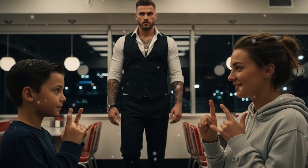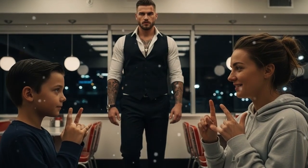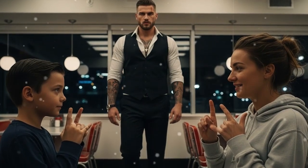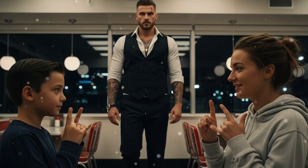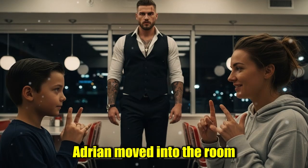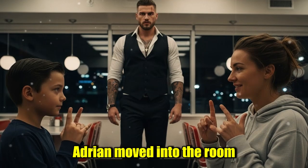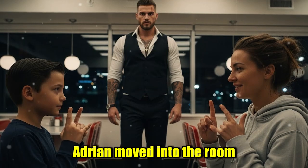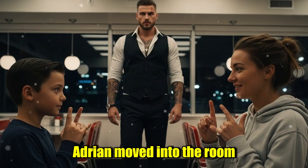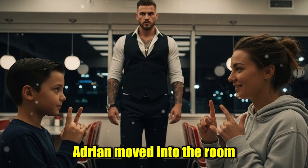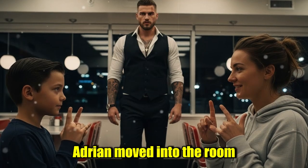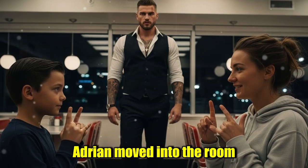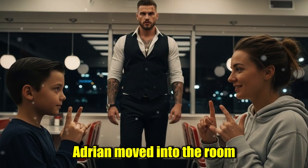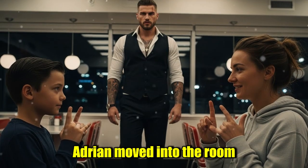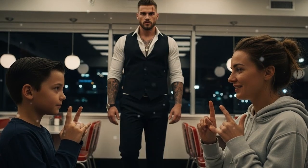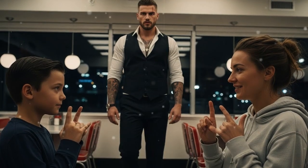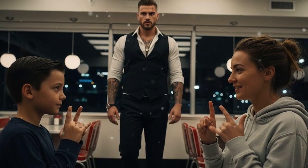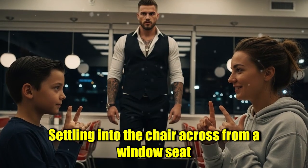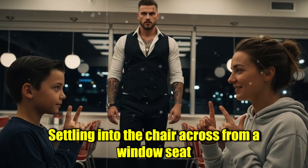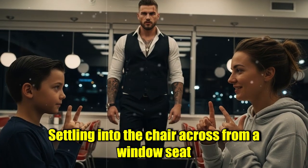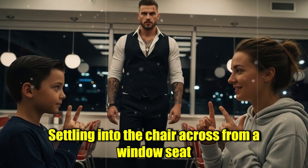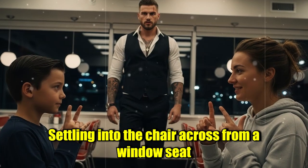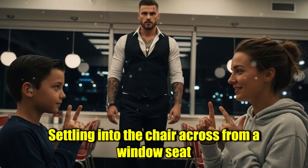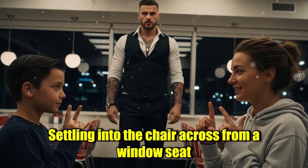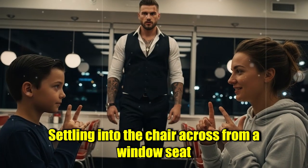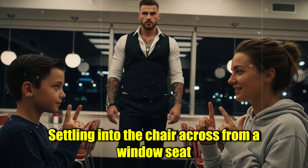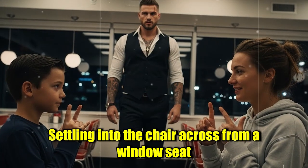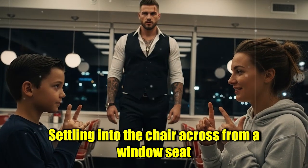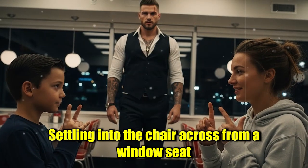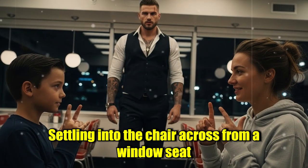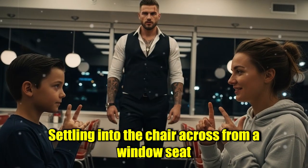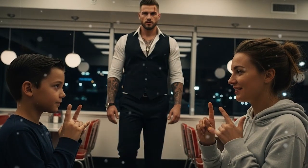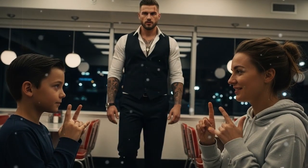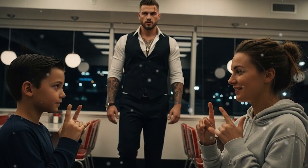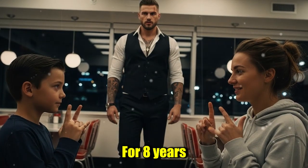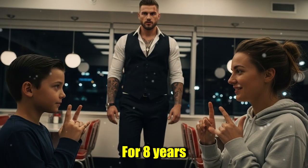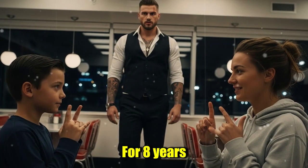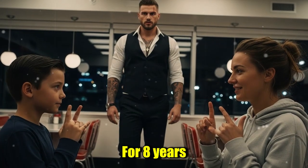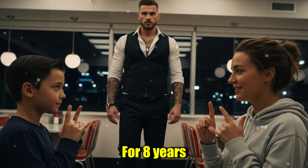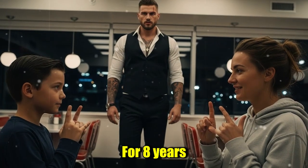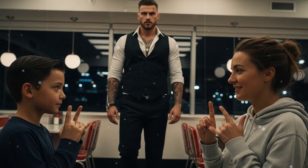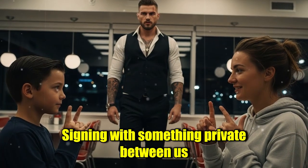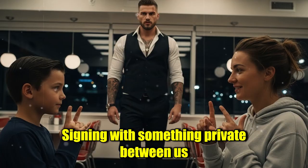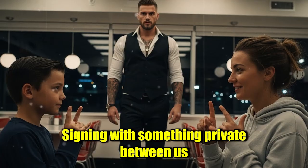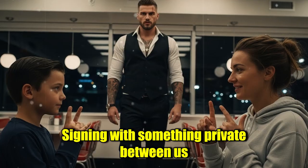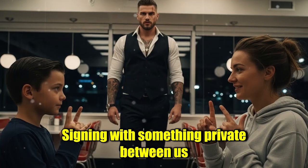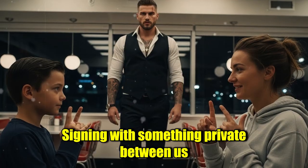sign. Adrian moved into the room, settling into the chair across from her window seat. For 8 years, signing was something